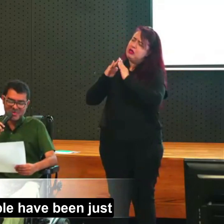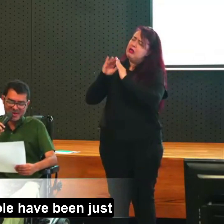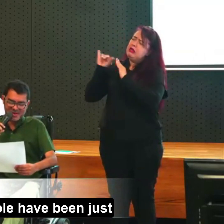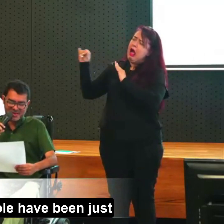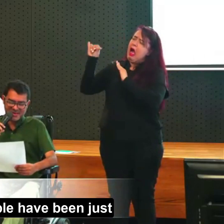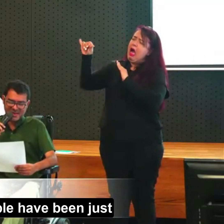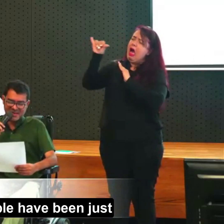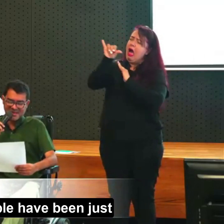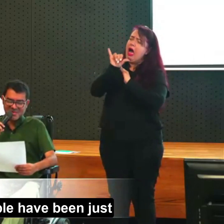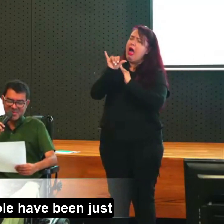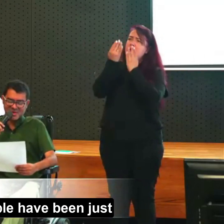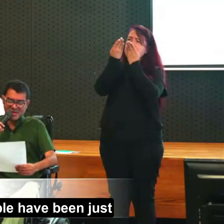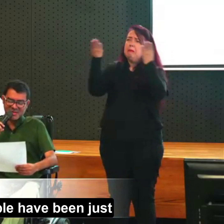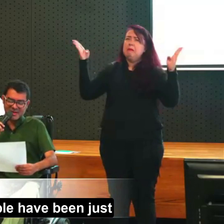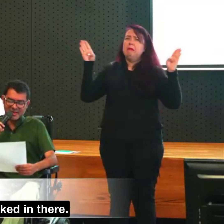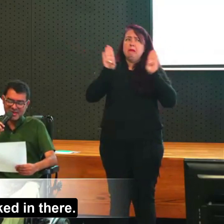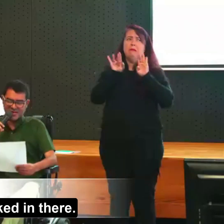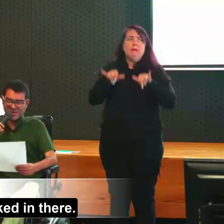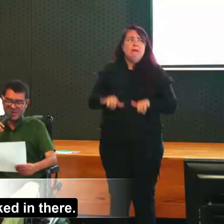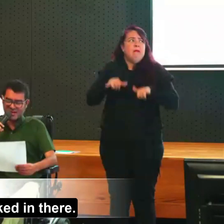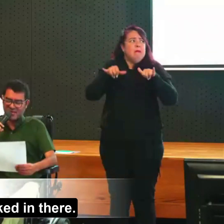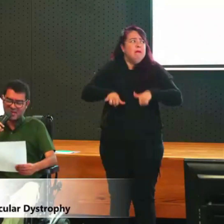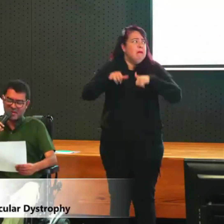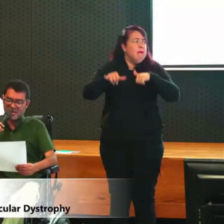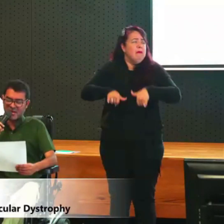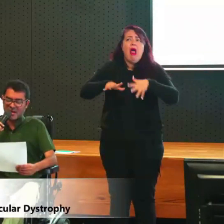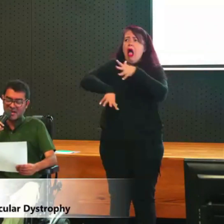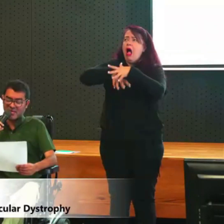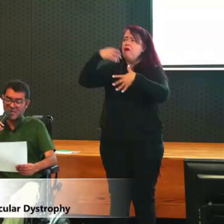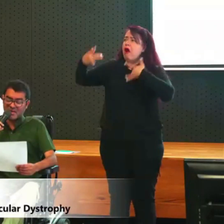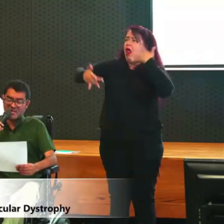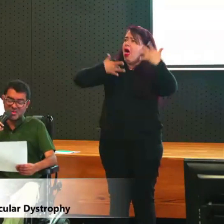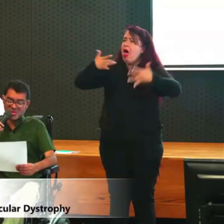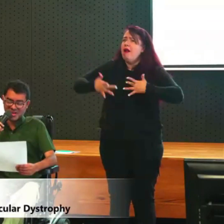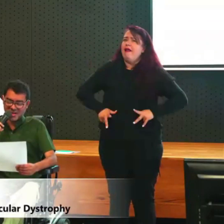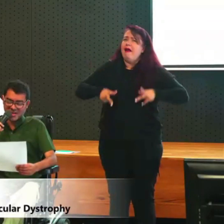how people have been just locked in there.